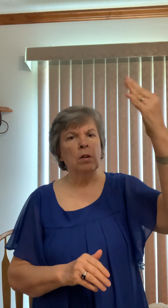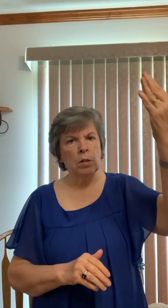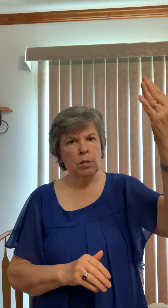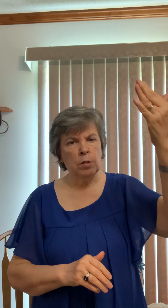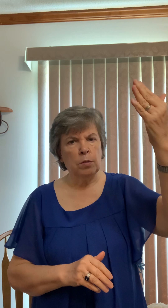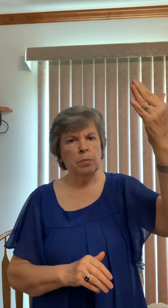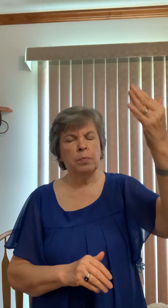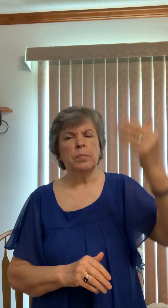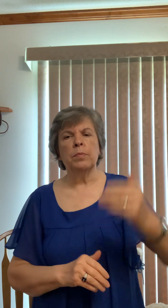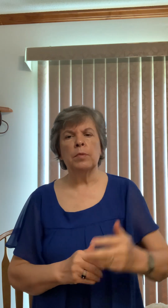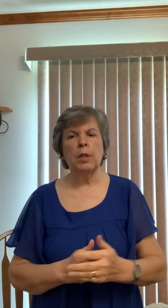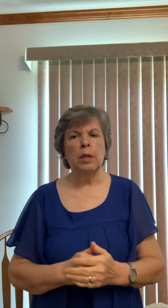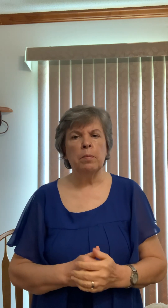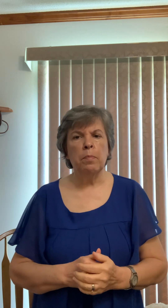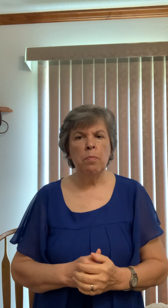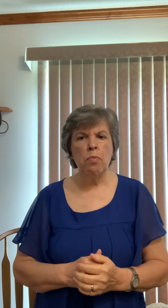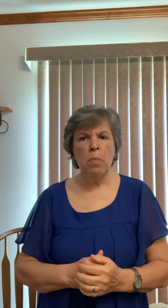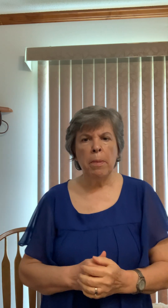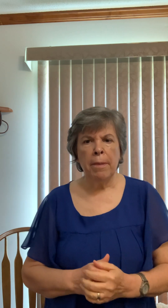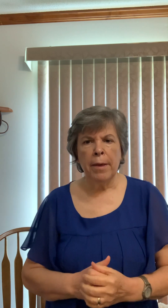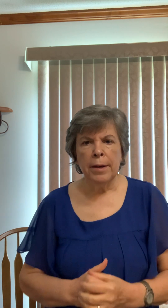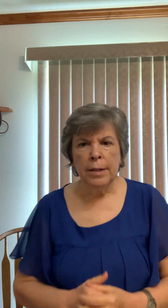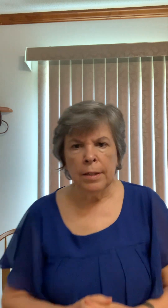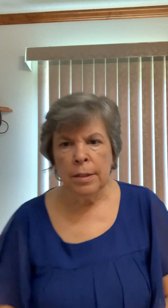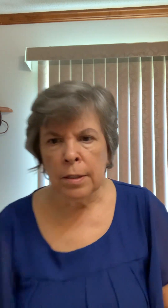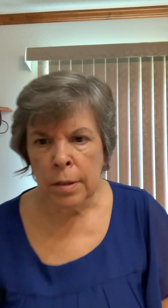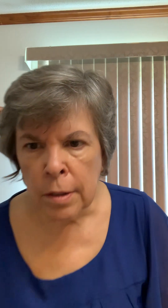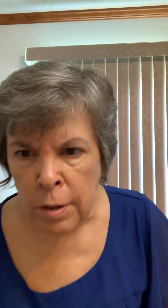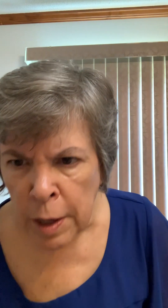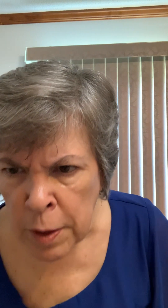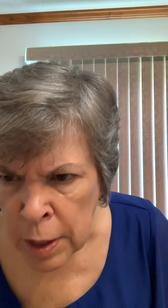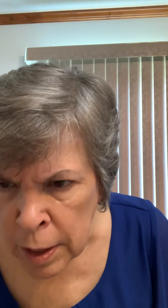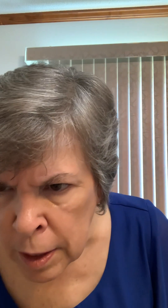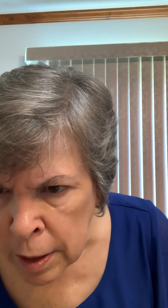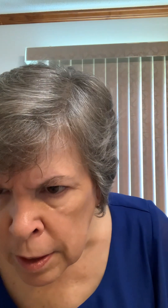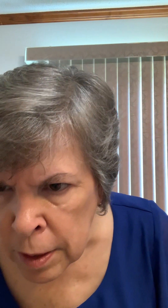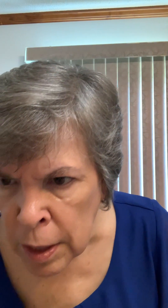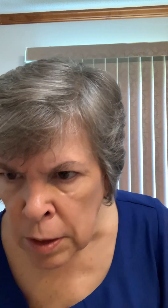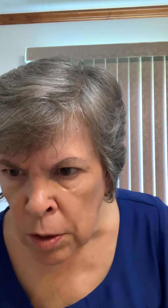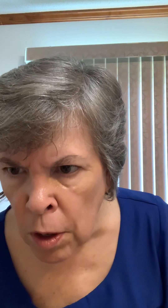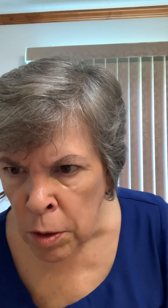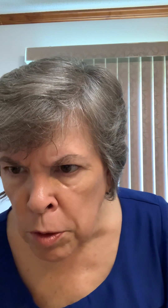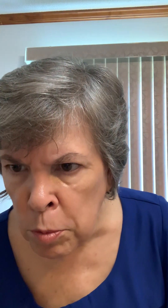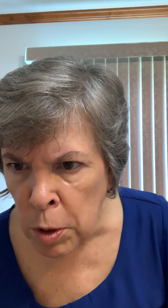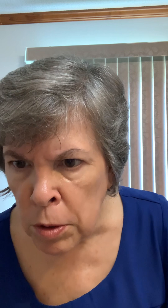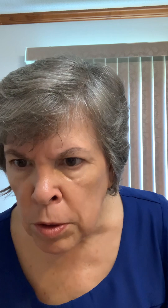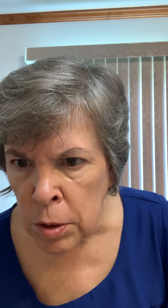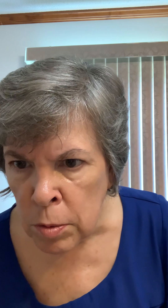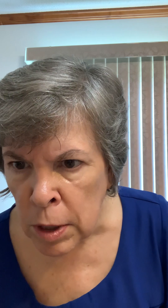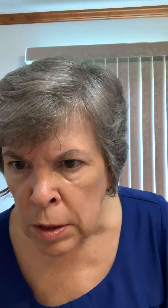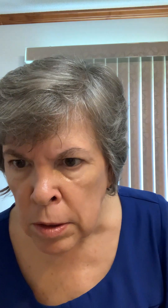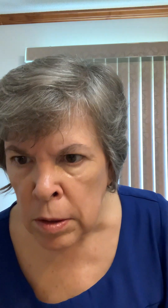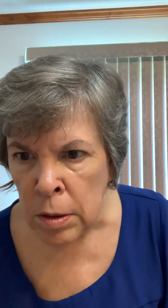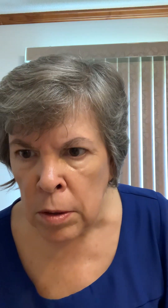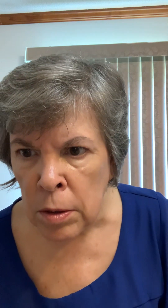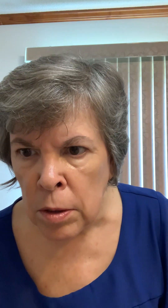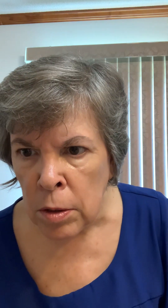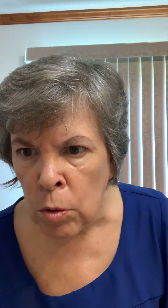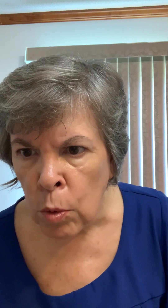art. Okay, so I think that's all the new words. The rest is the chorus,